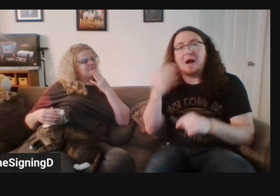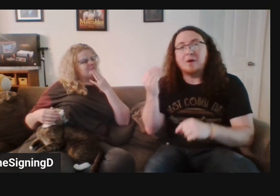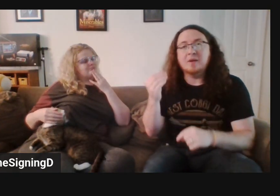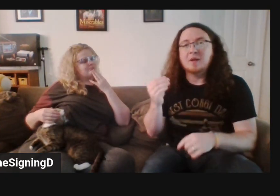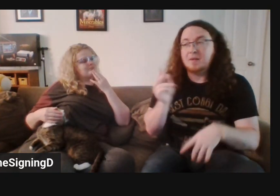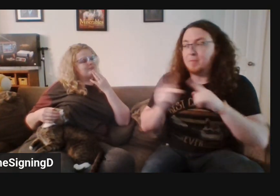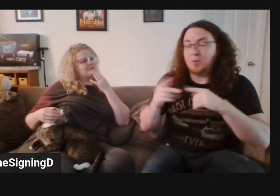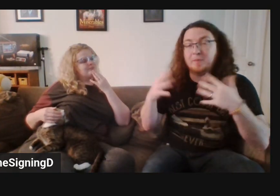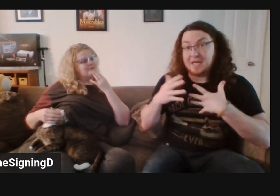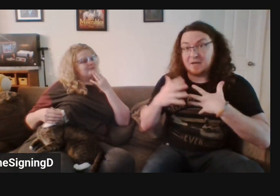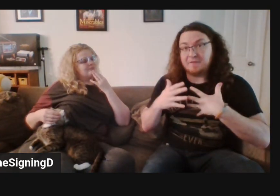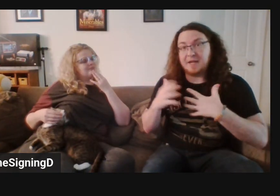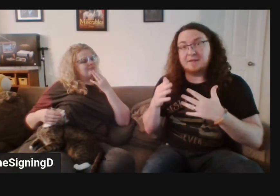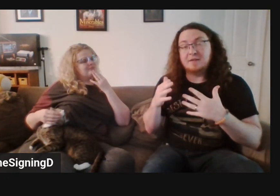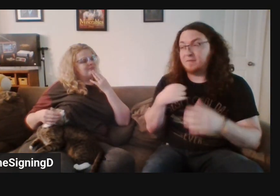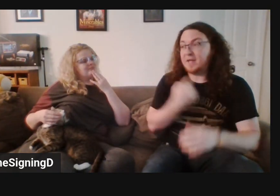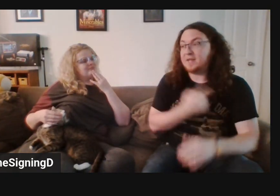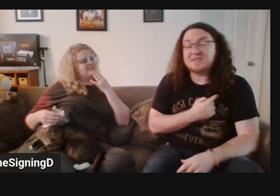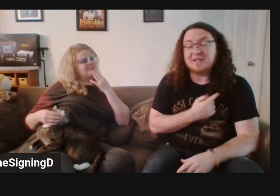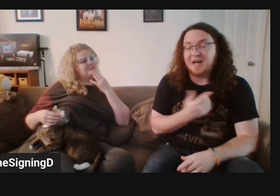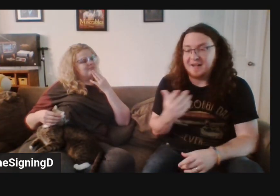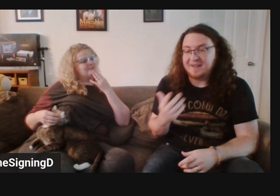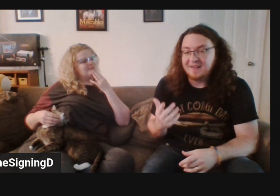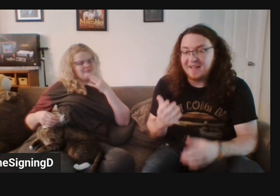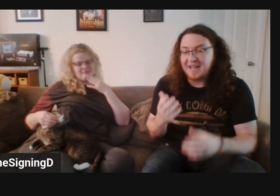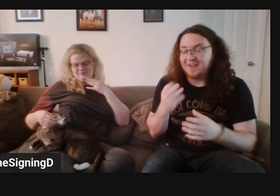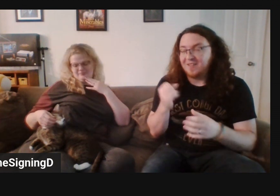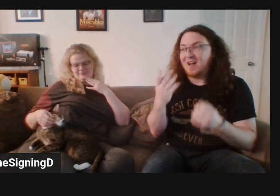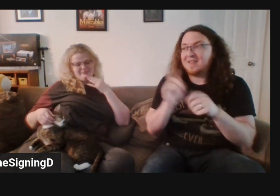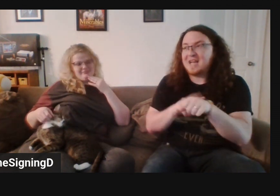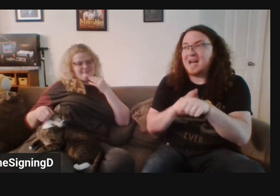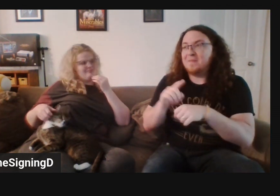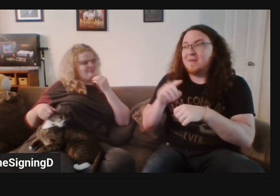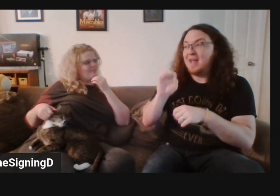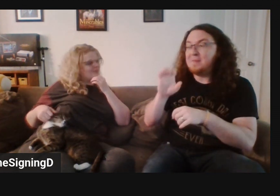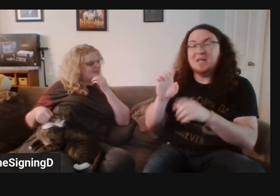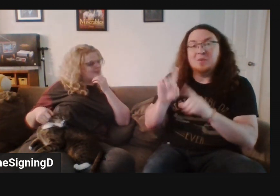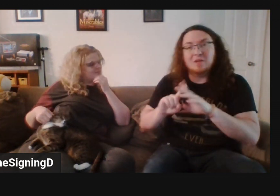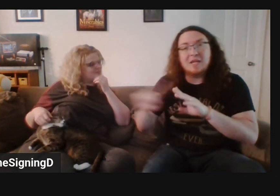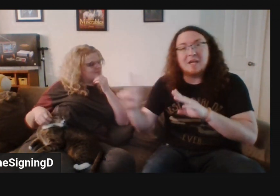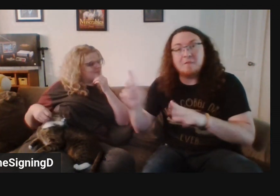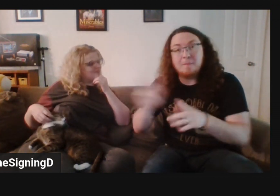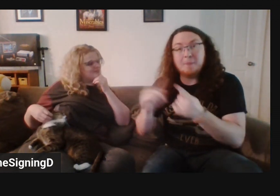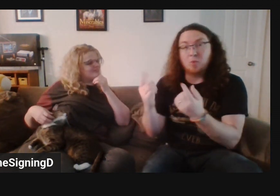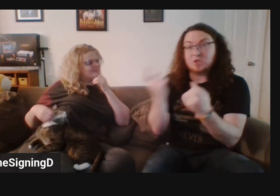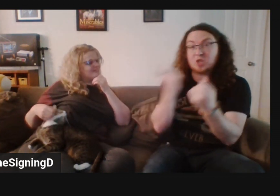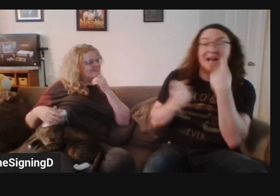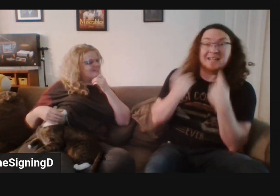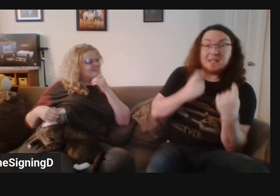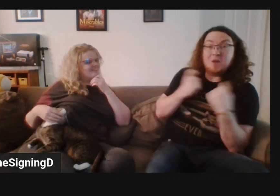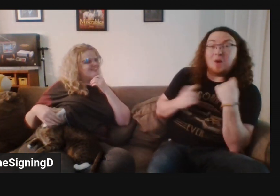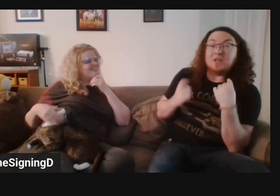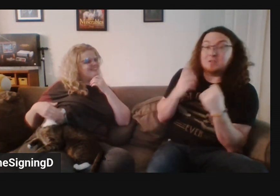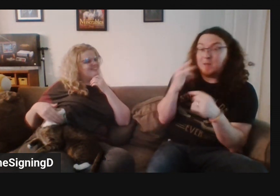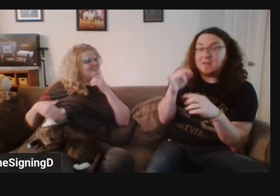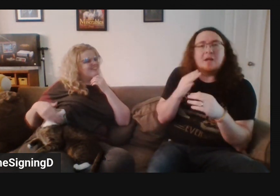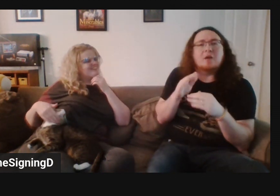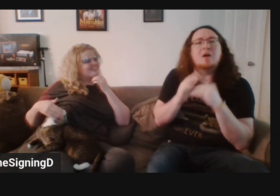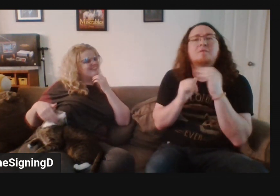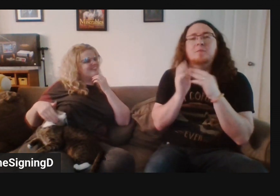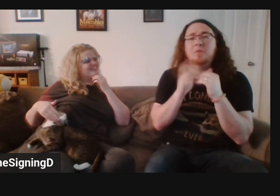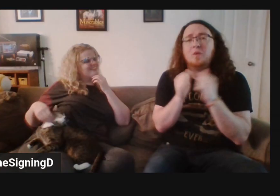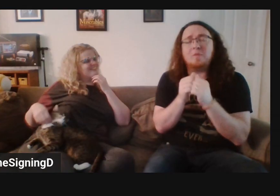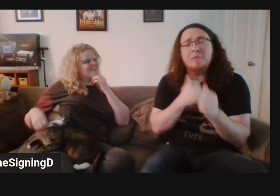when we're out, people will be terrified of us. And a lot of the time, Emily will leave. People will start asking me questions because